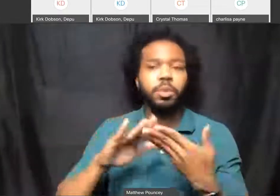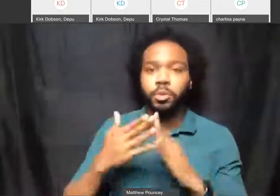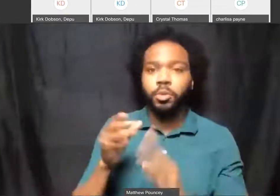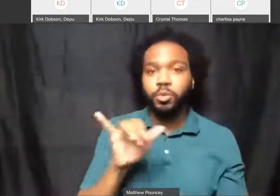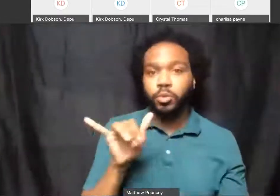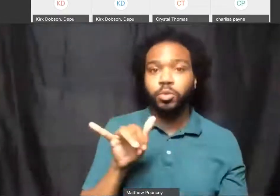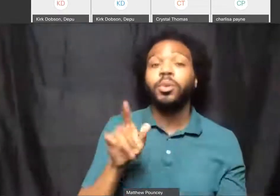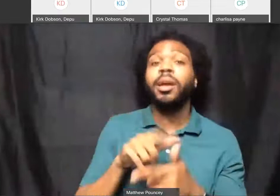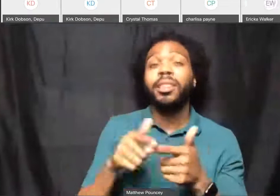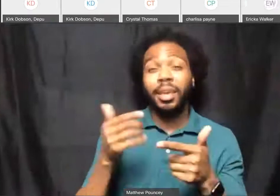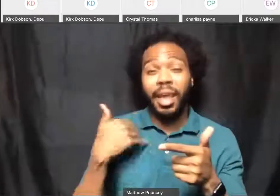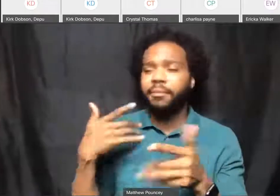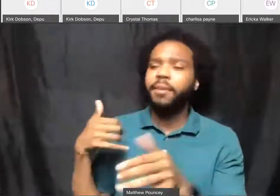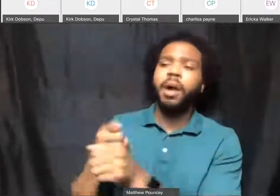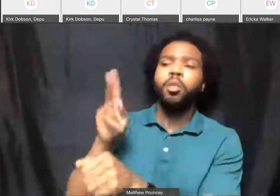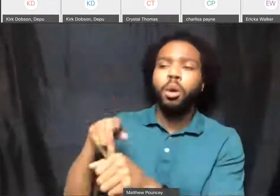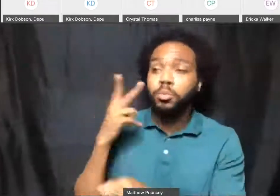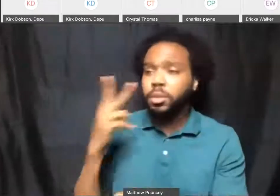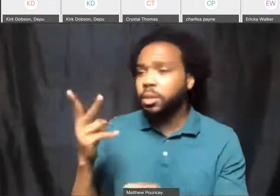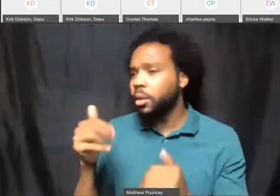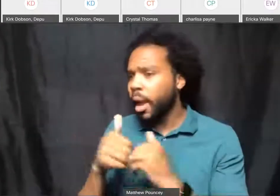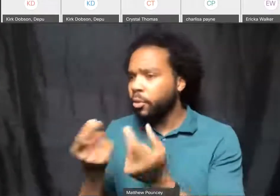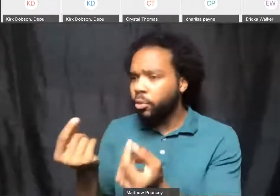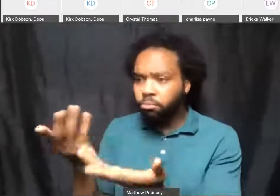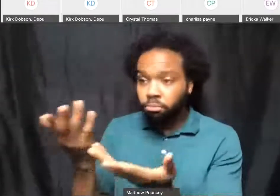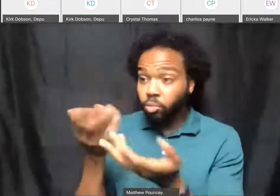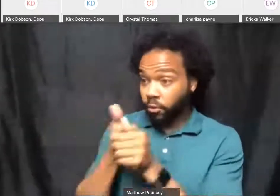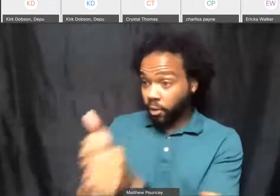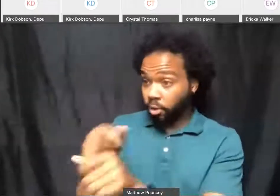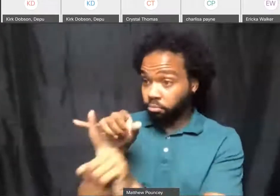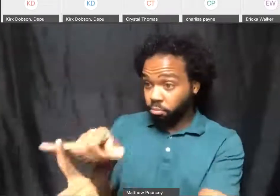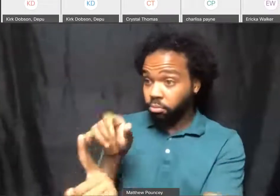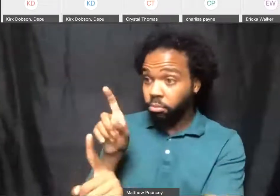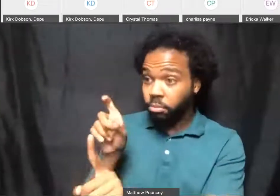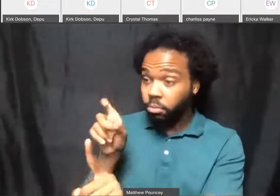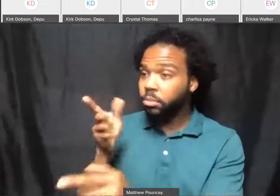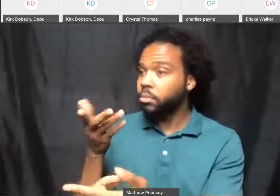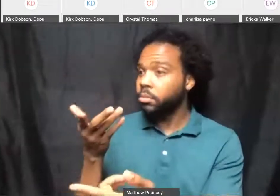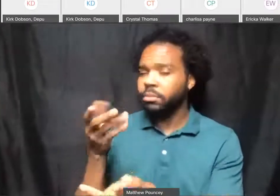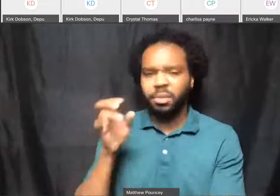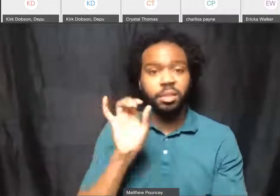there is follow-up to see how they're doing in complying with that advice or with following that advice.